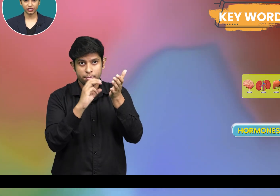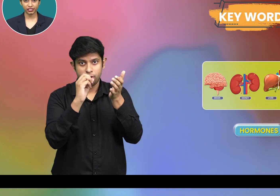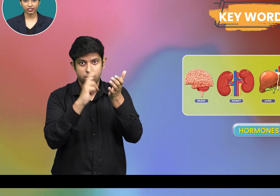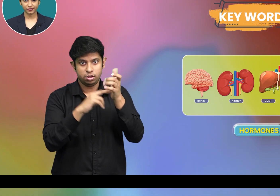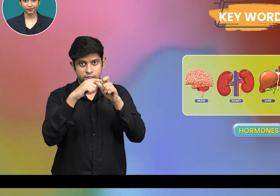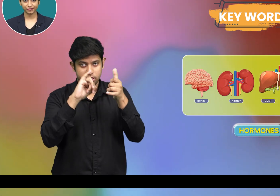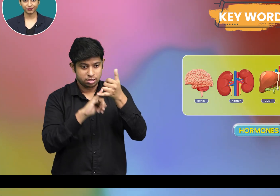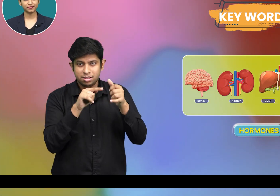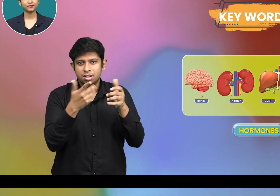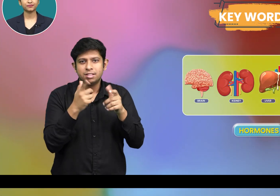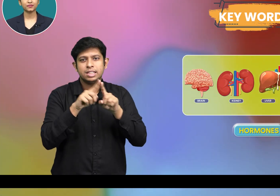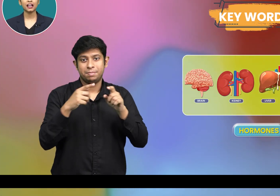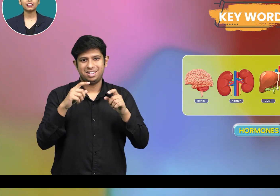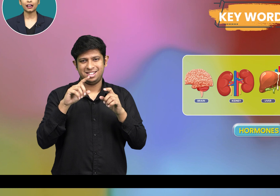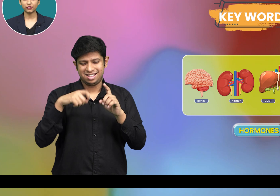Hormones: